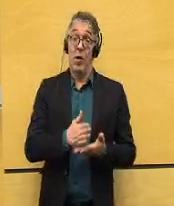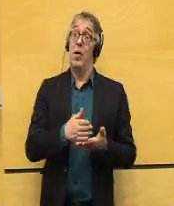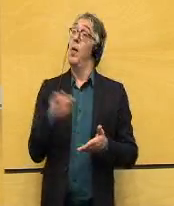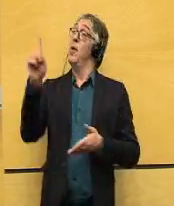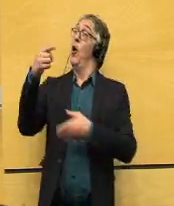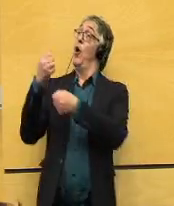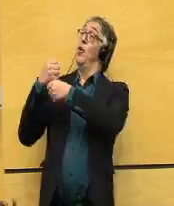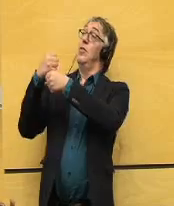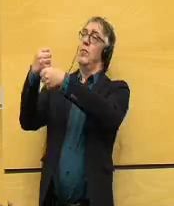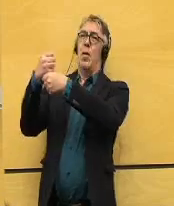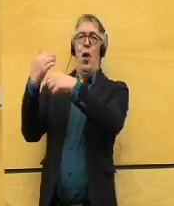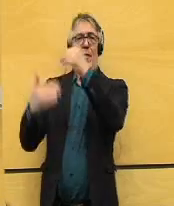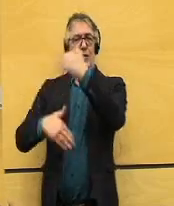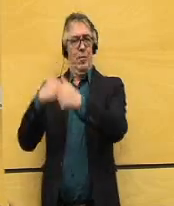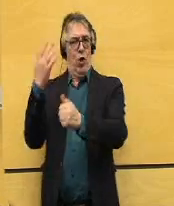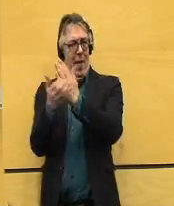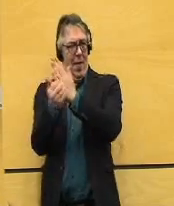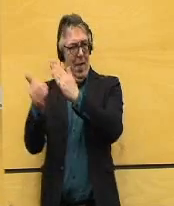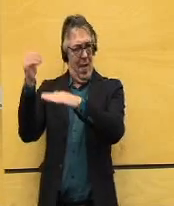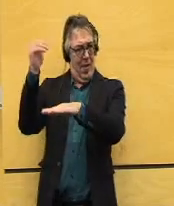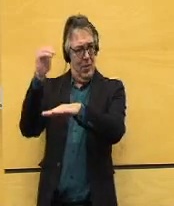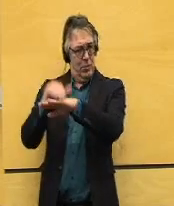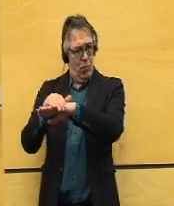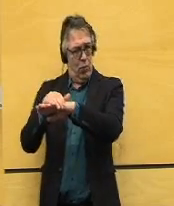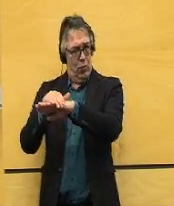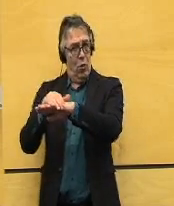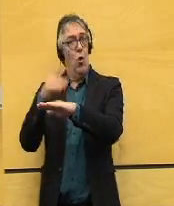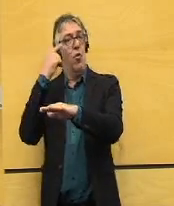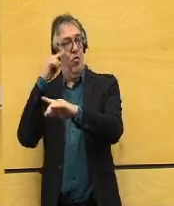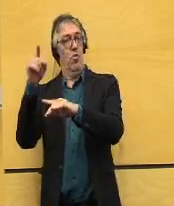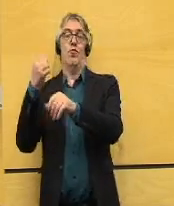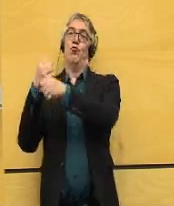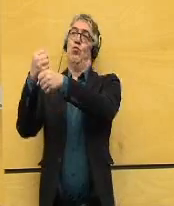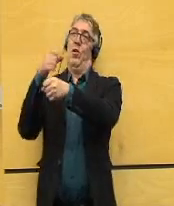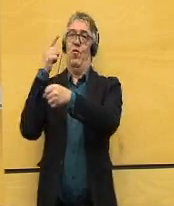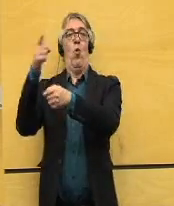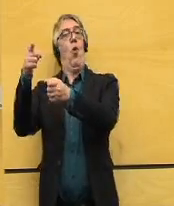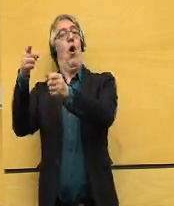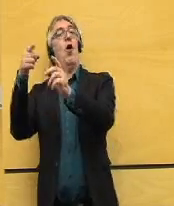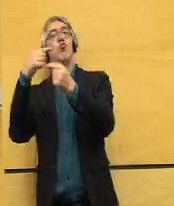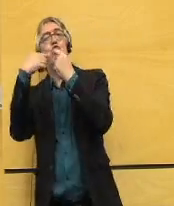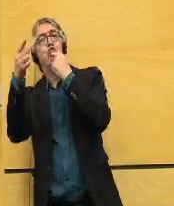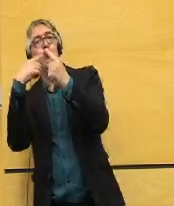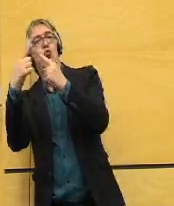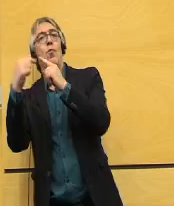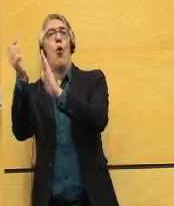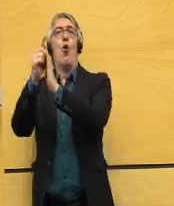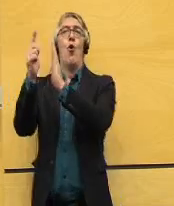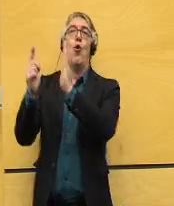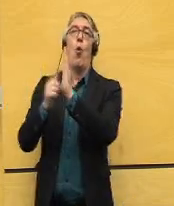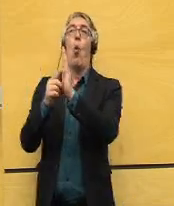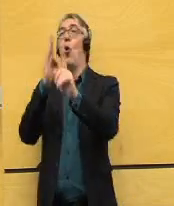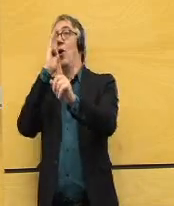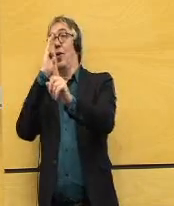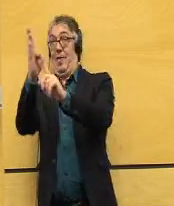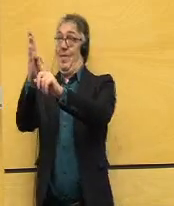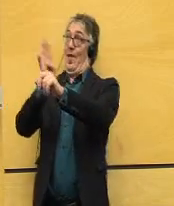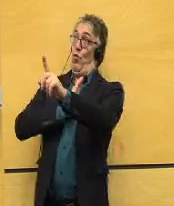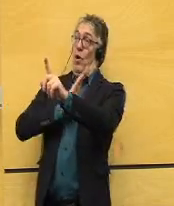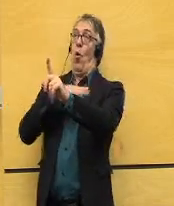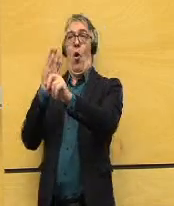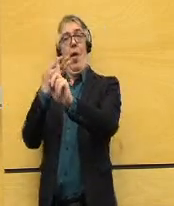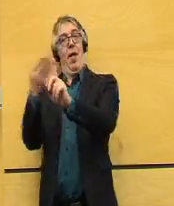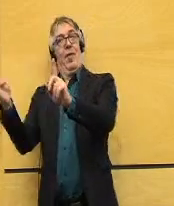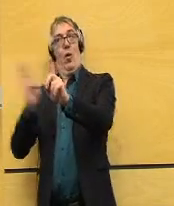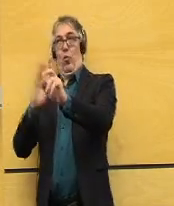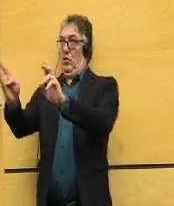disability expert in the formulation of any laws that affect them, both directly and indirectly.